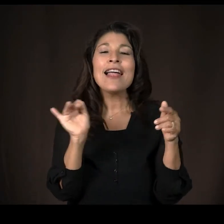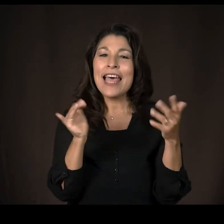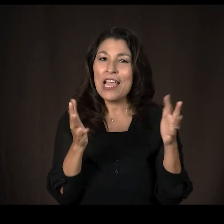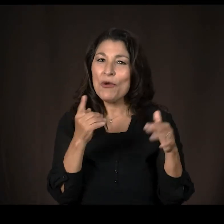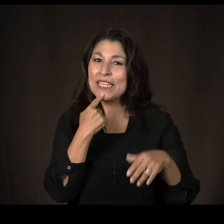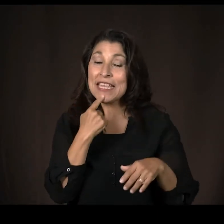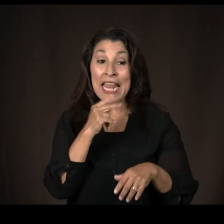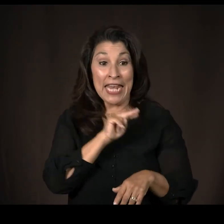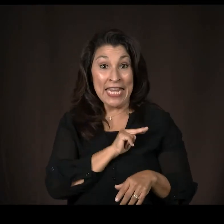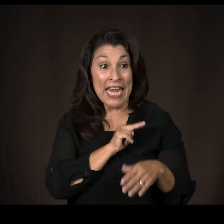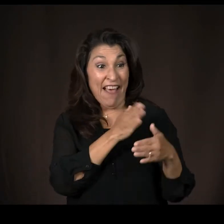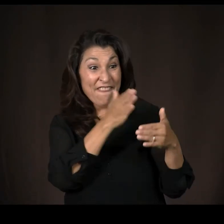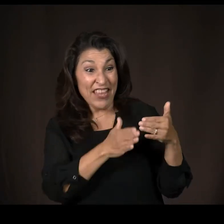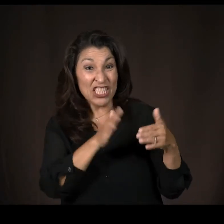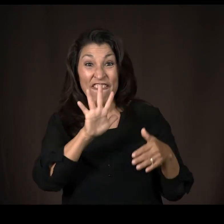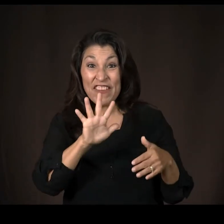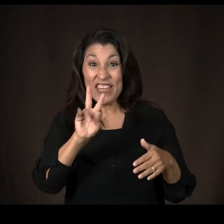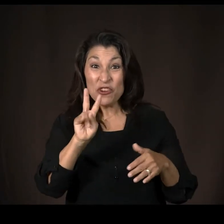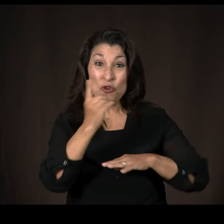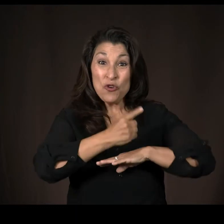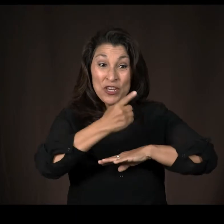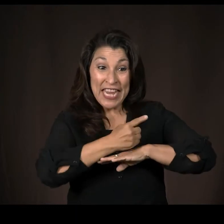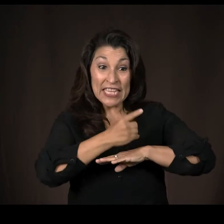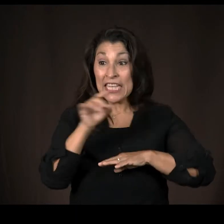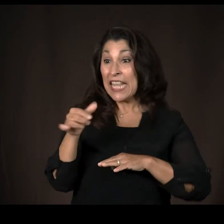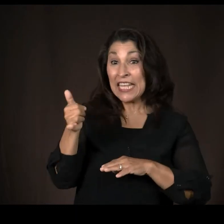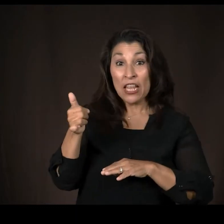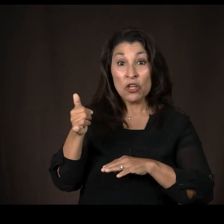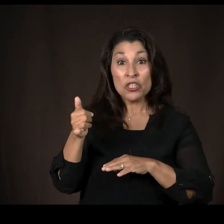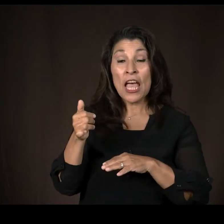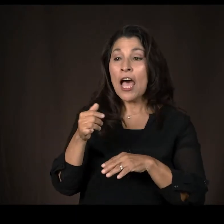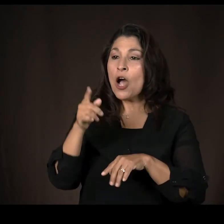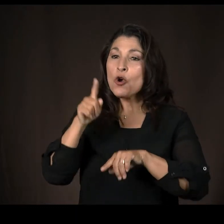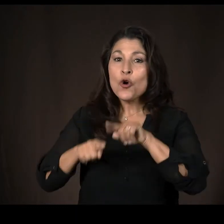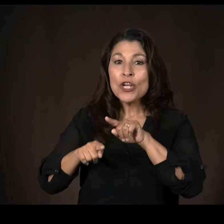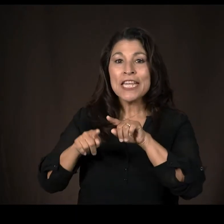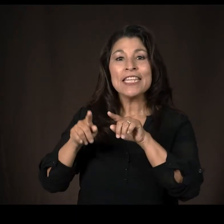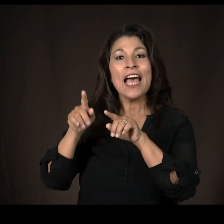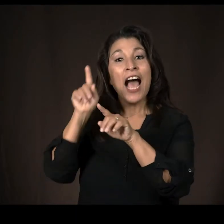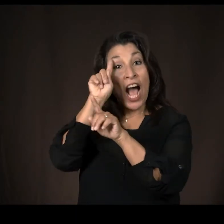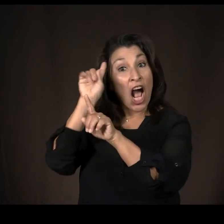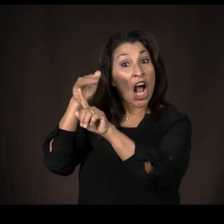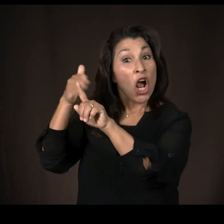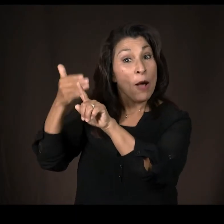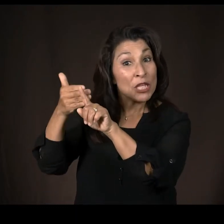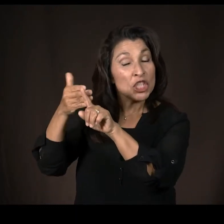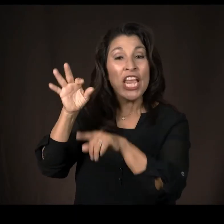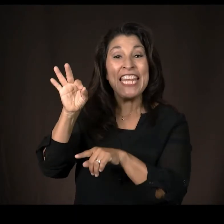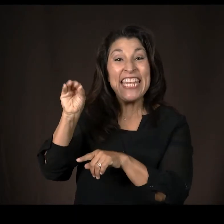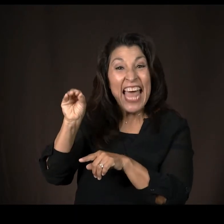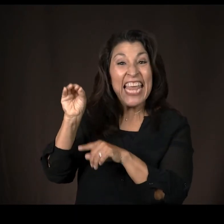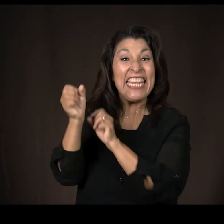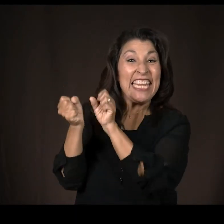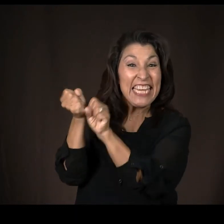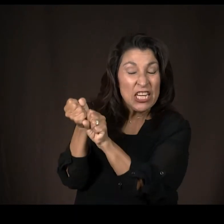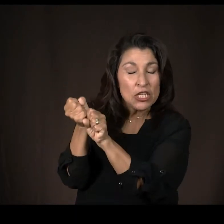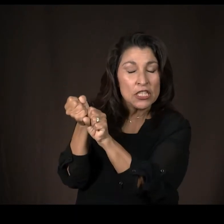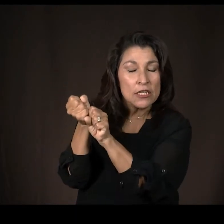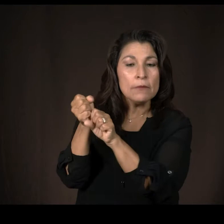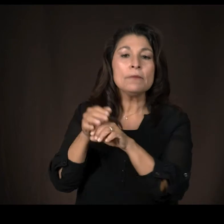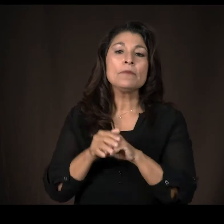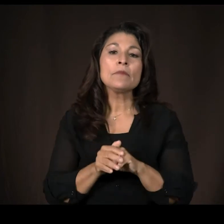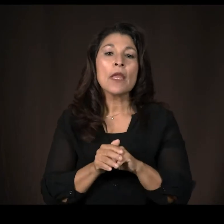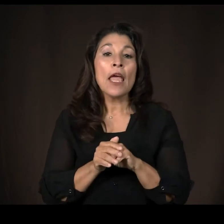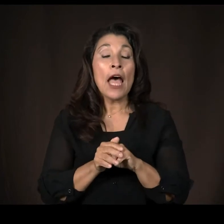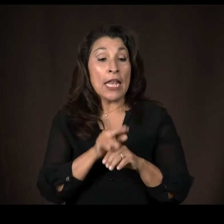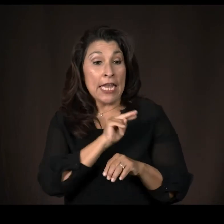Nehemiah accomplished in 52 days what others had not done in 90 years. Now, after Nehemiah had taken these first 3 preparation